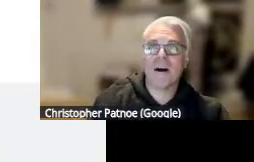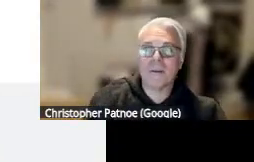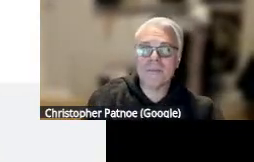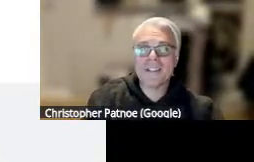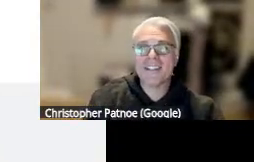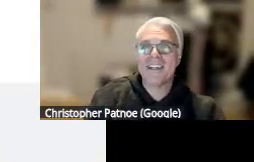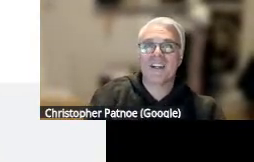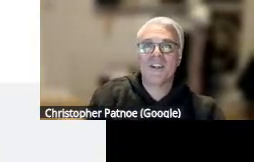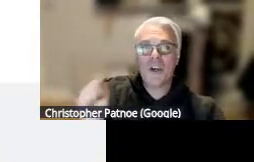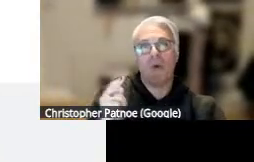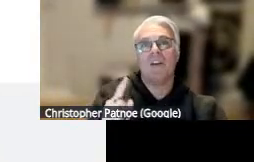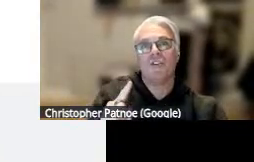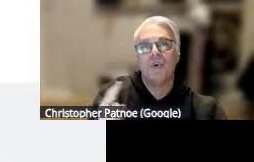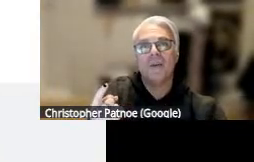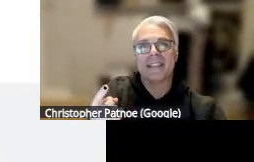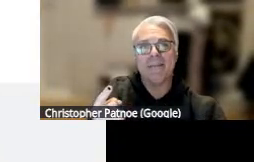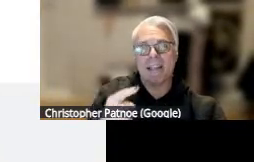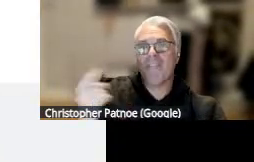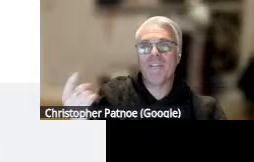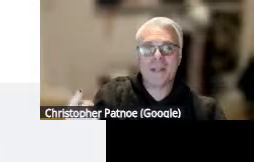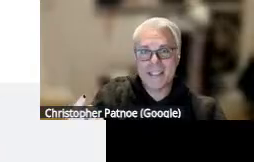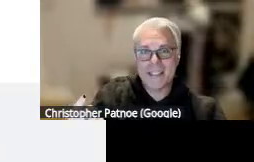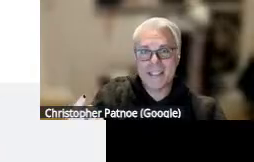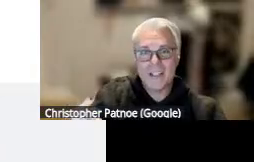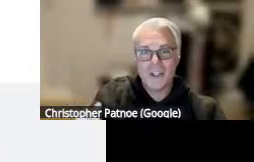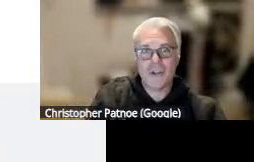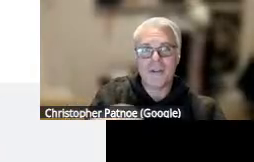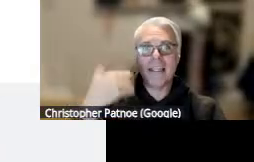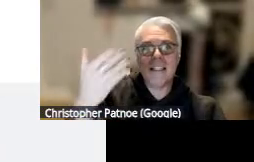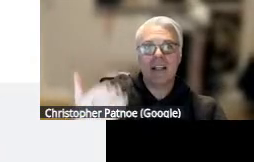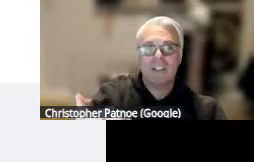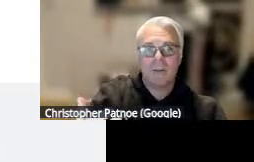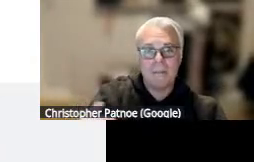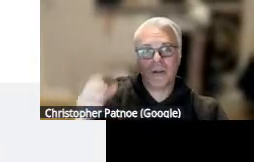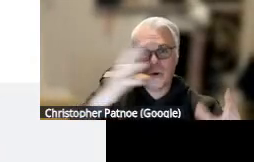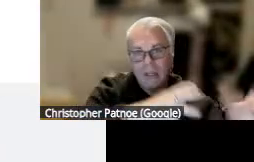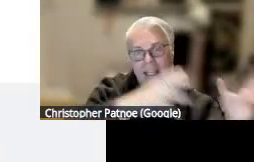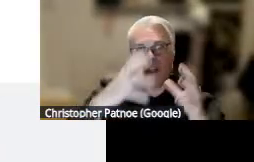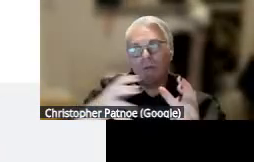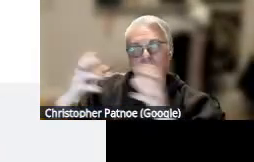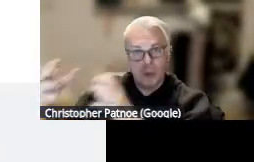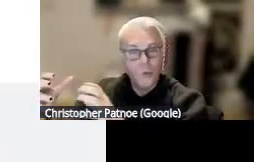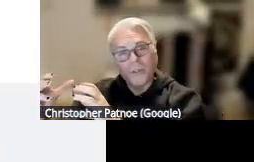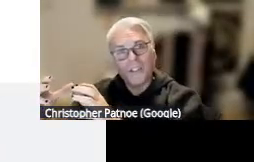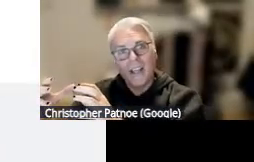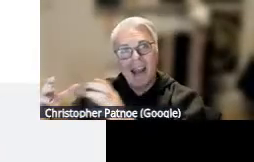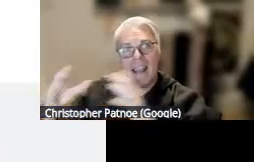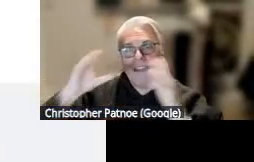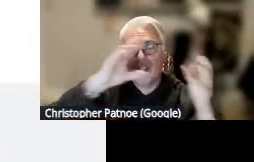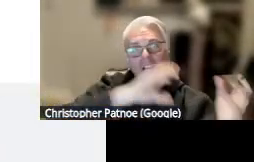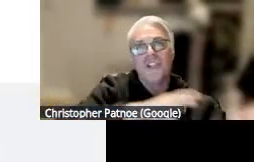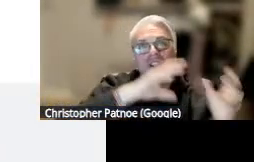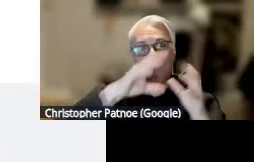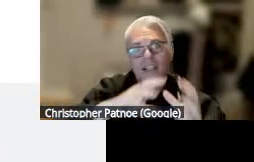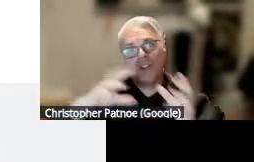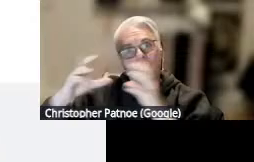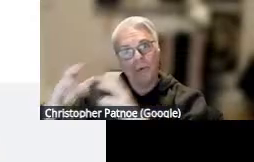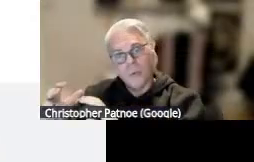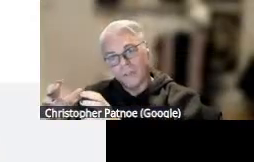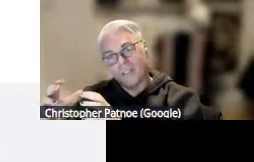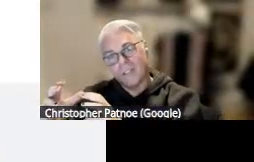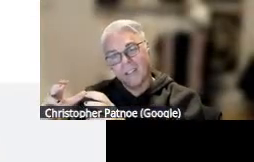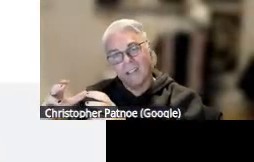sets of problems. No one tool is going to meet everyone's need. So you need to be able to create your own tools and adjust